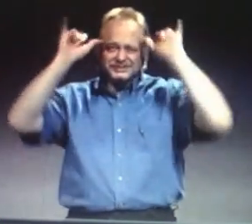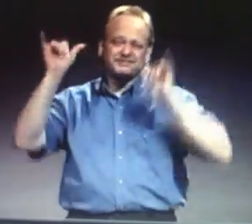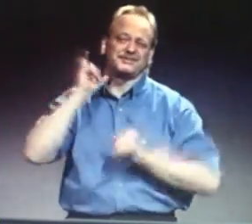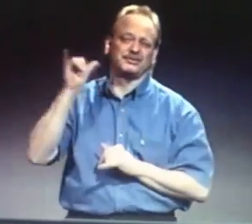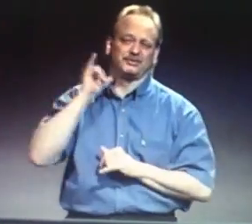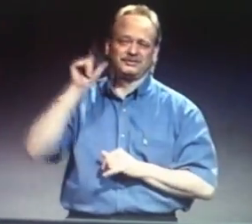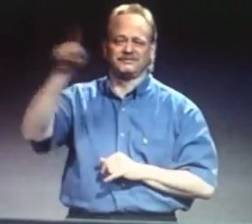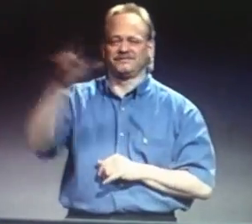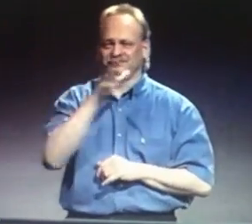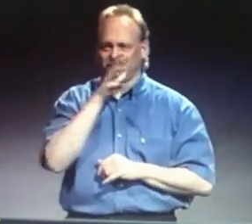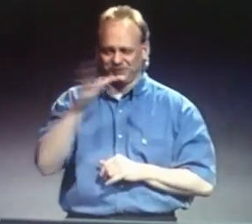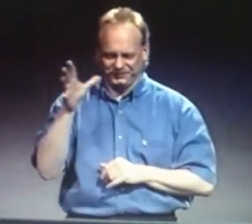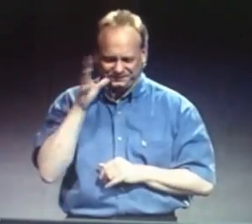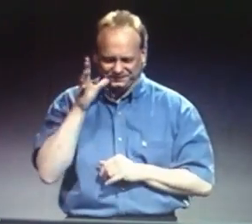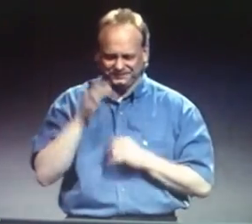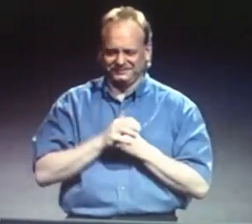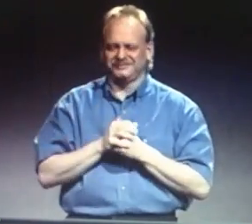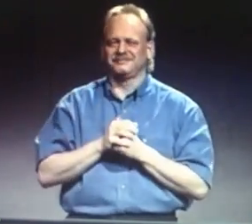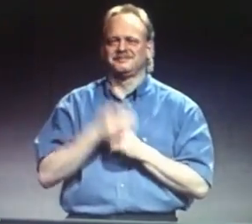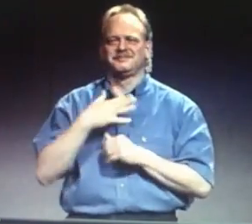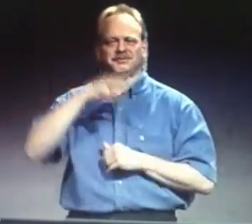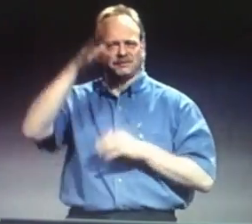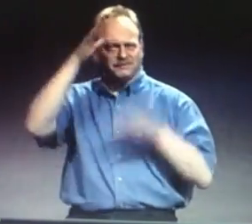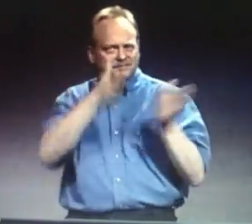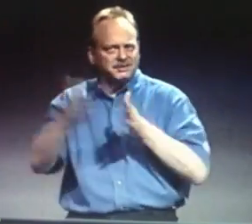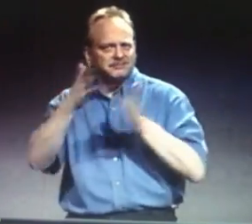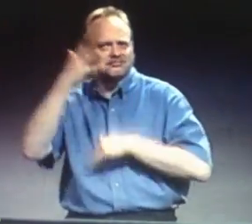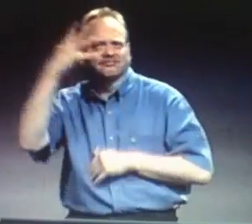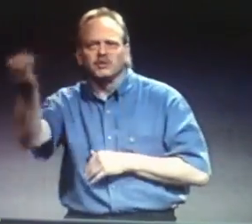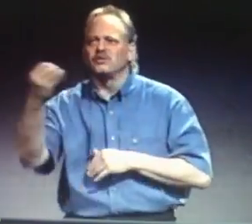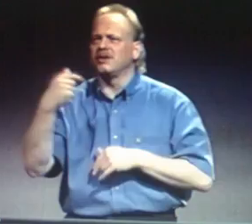Now I want to tell about my experience on a cow farm.